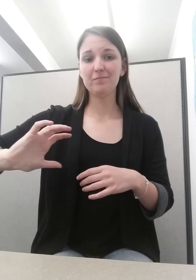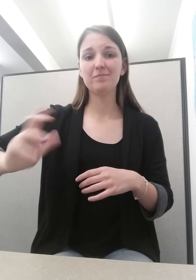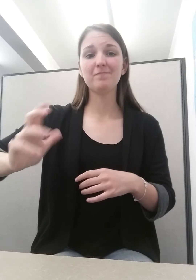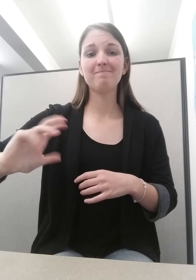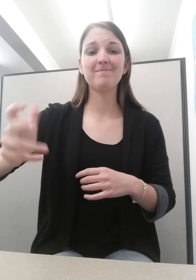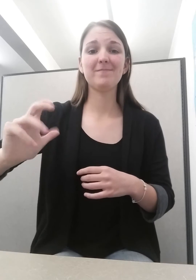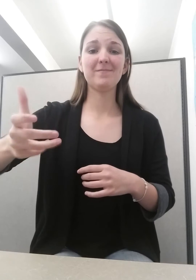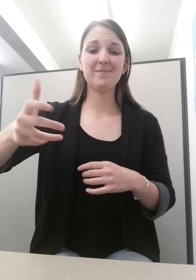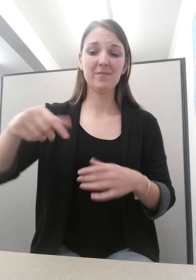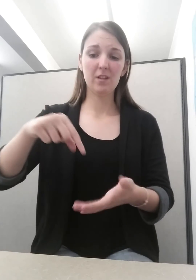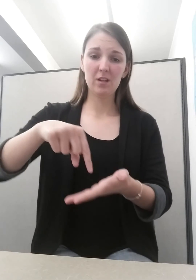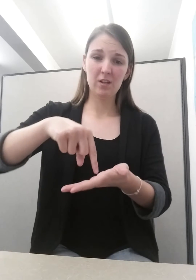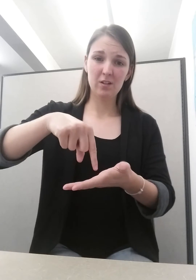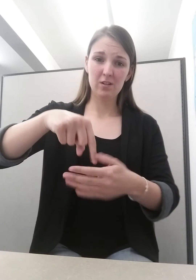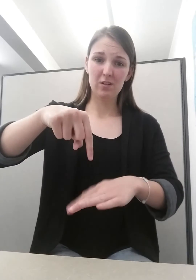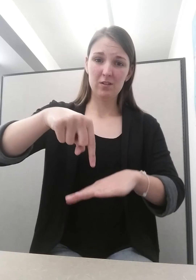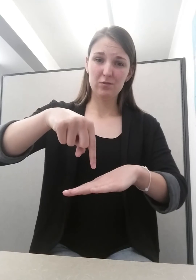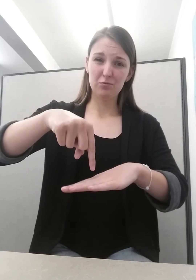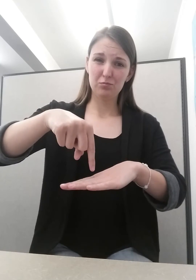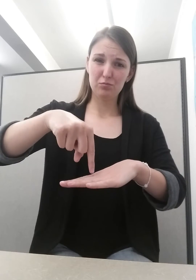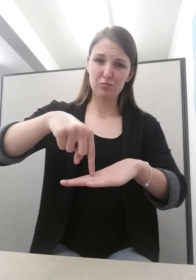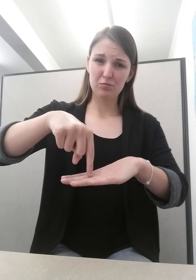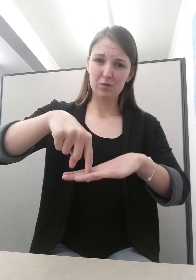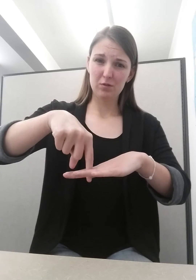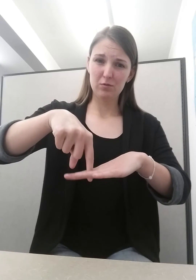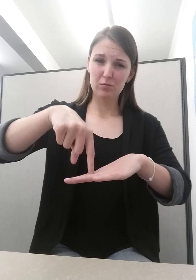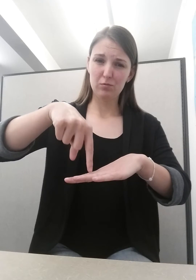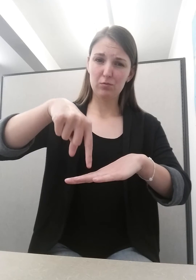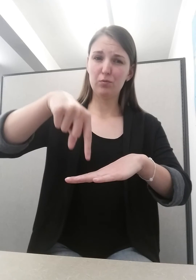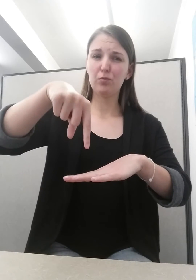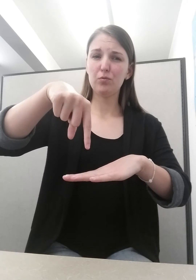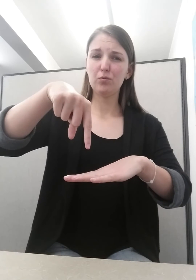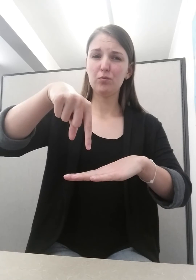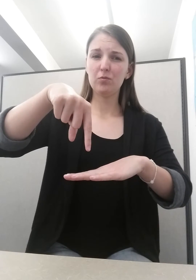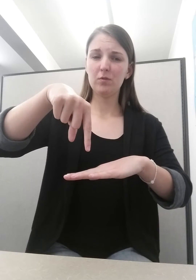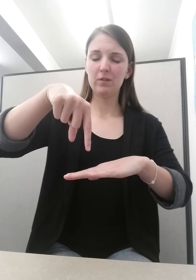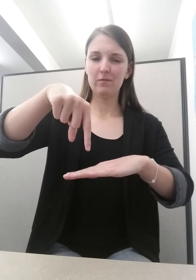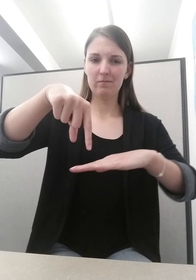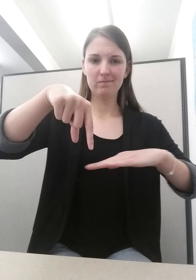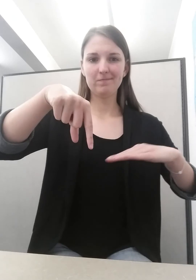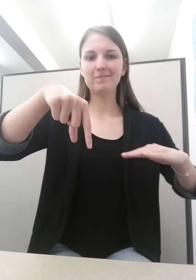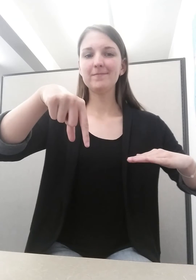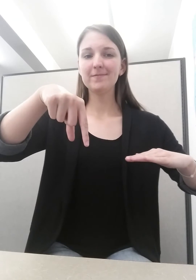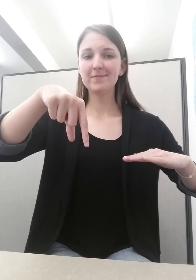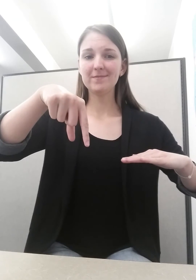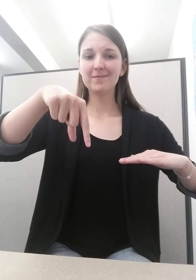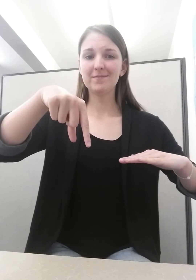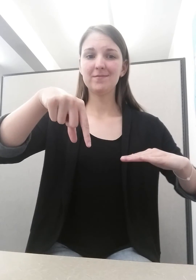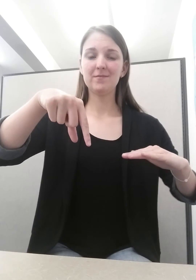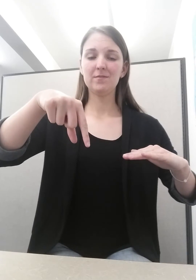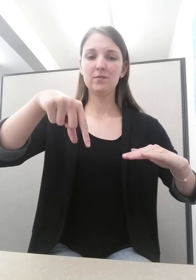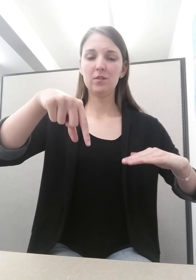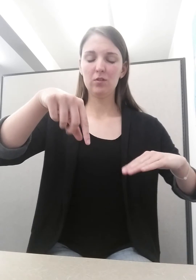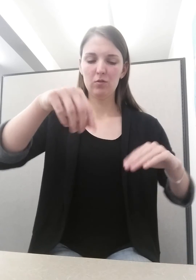needle comes out of your material. You take your fabric out, and then you move it over to the